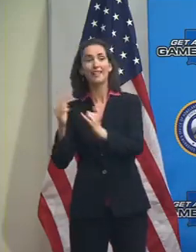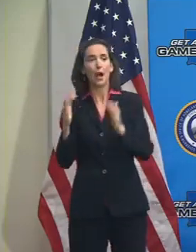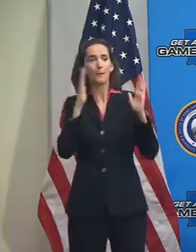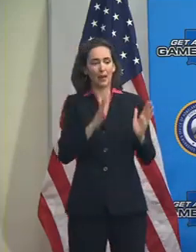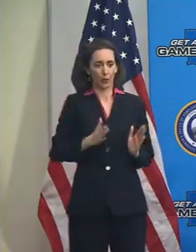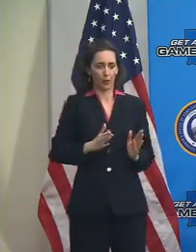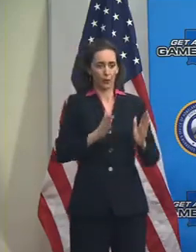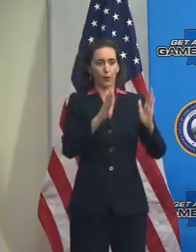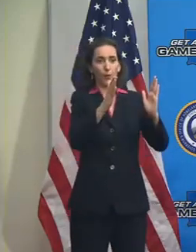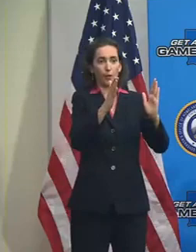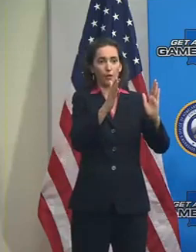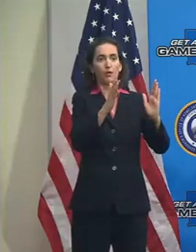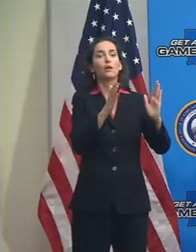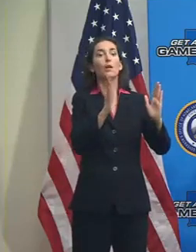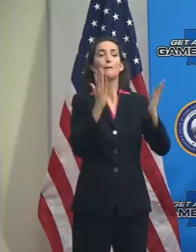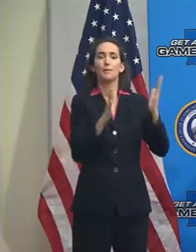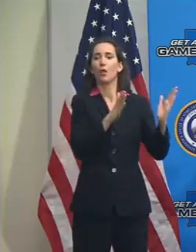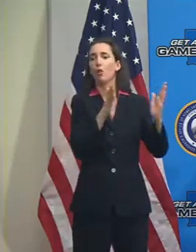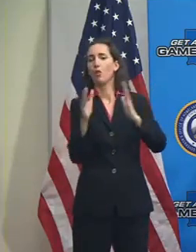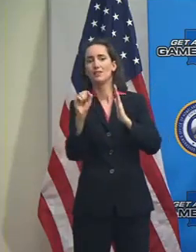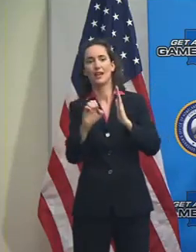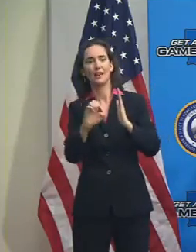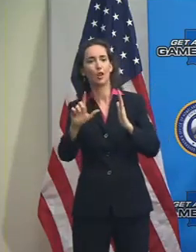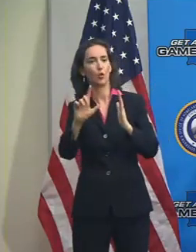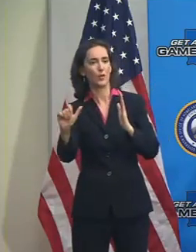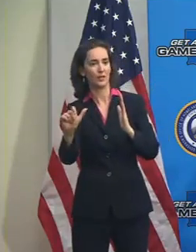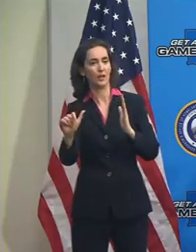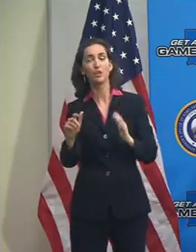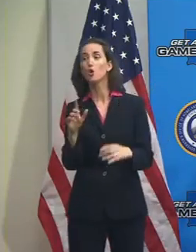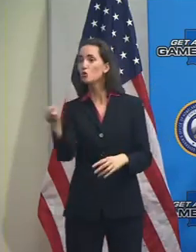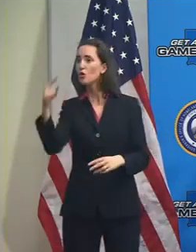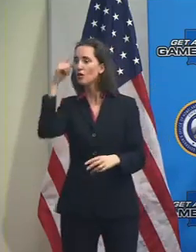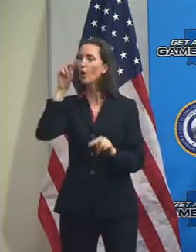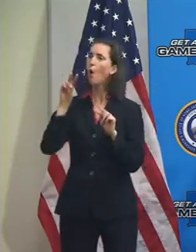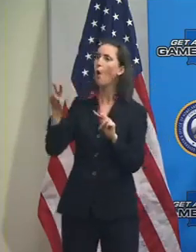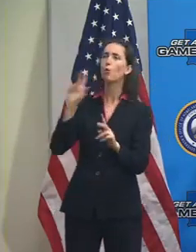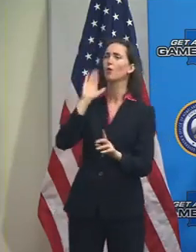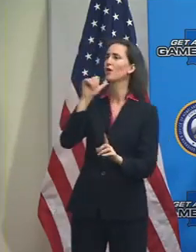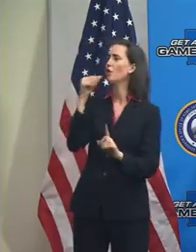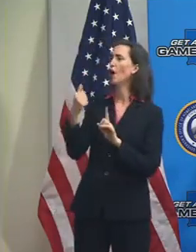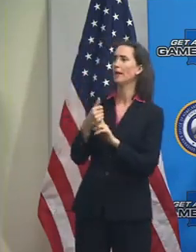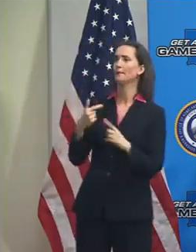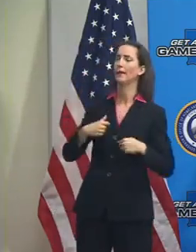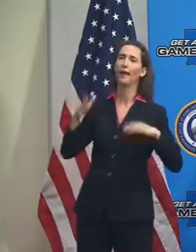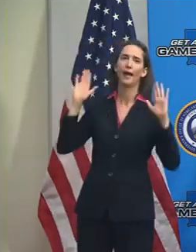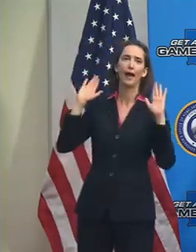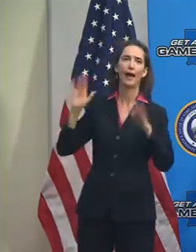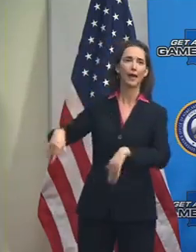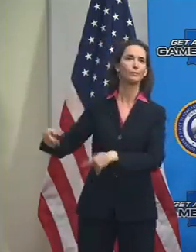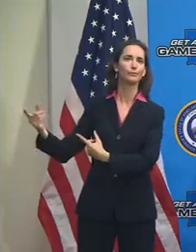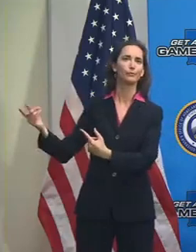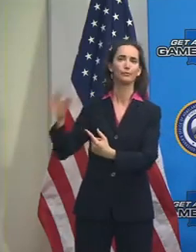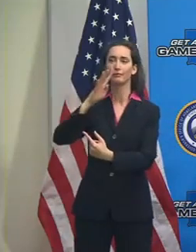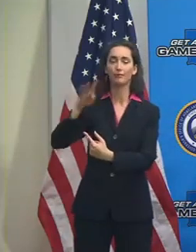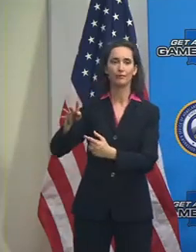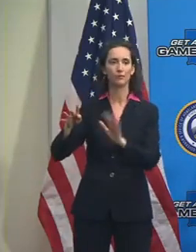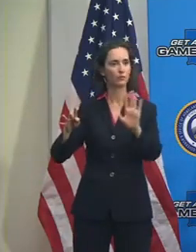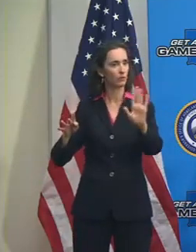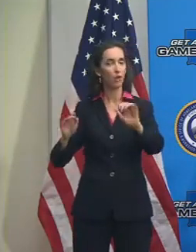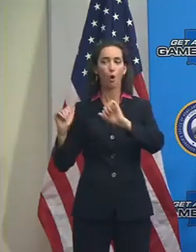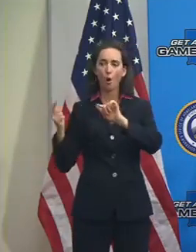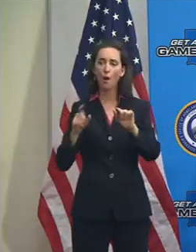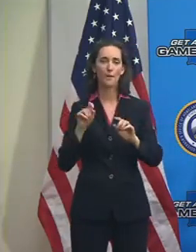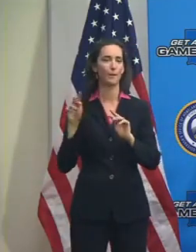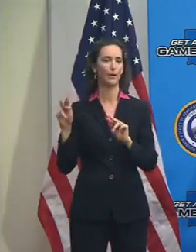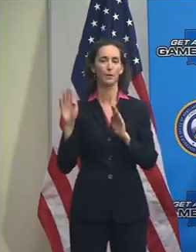at the current forecast and say, oh, it didn't come in for me. I don't have to do anything. I don't have to pay any attention. Everybody has to